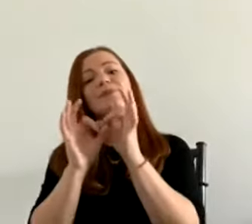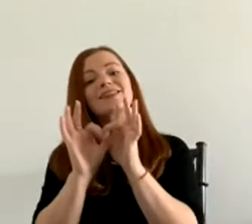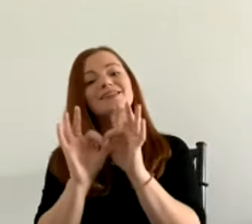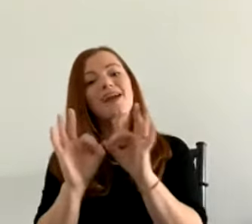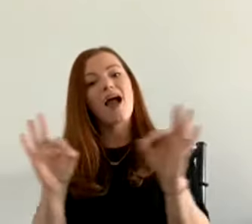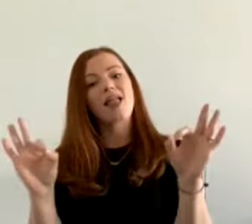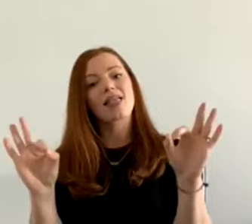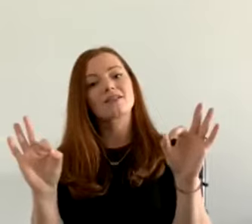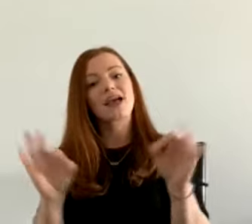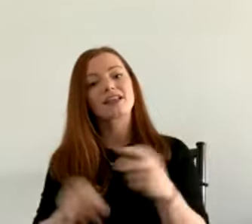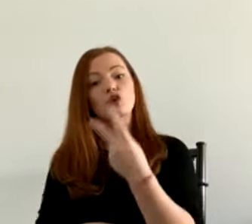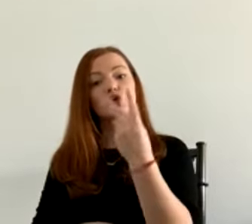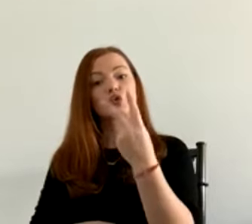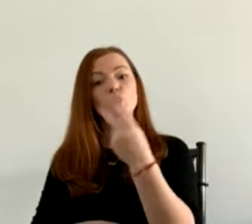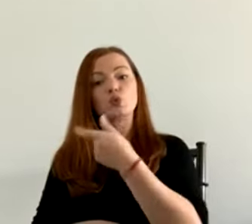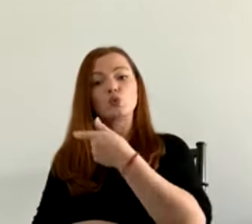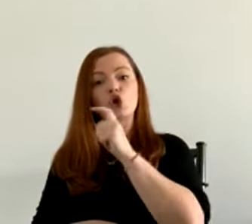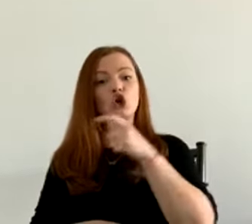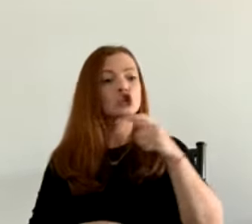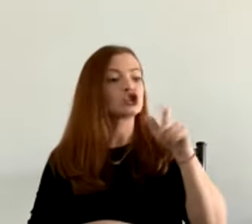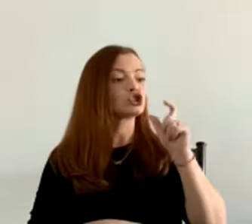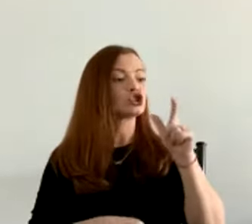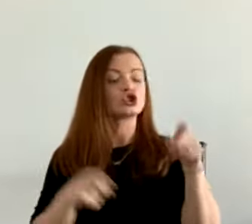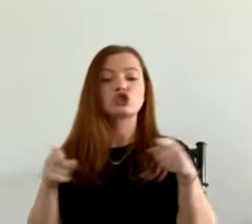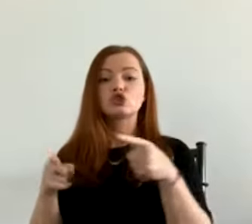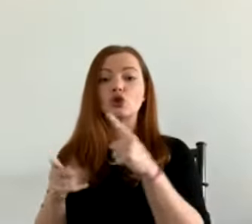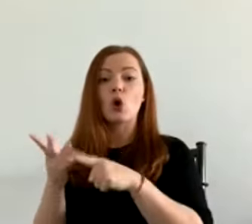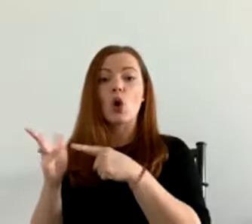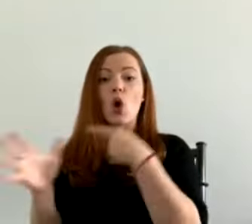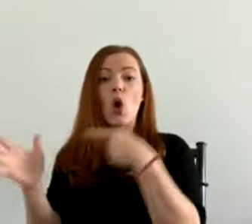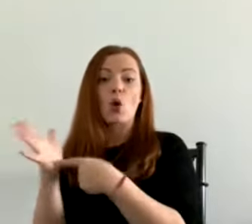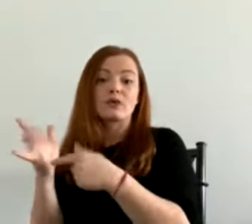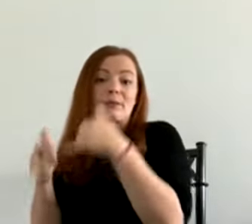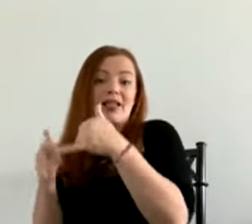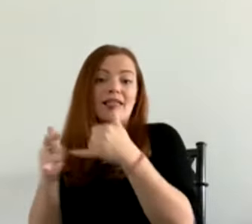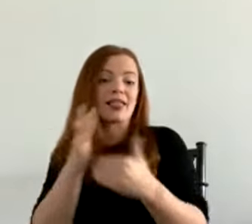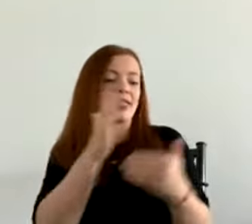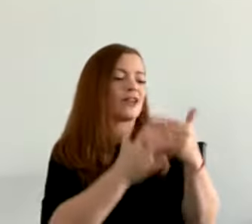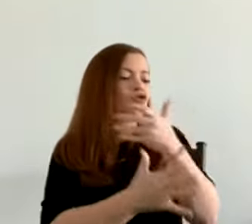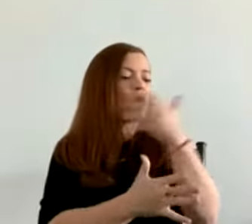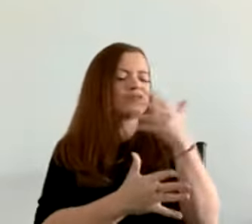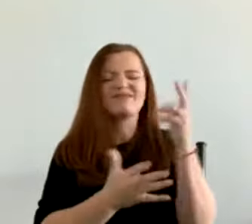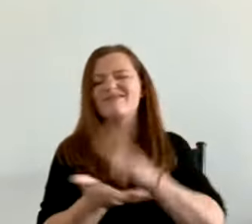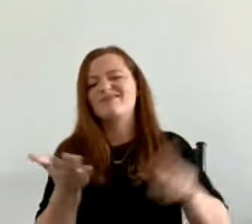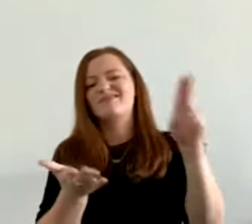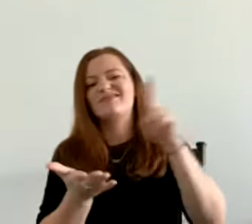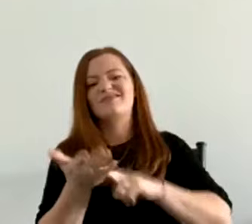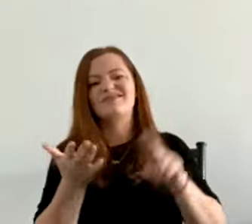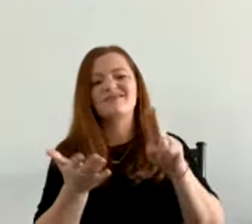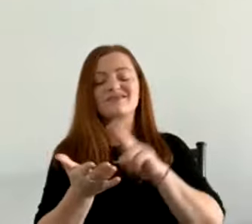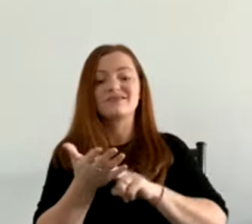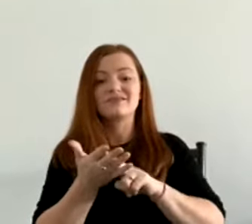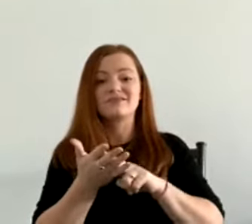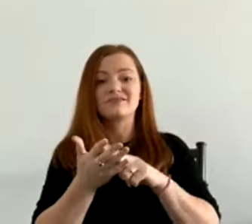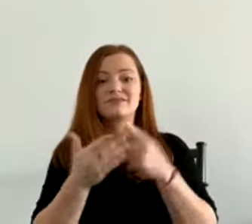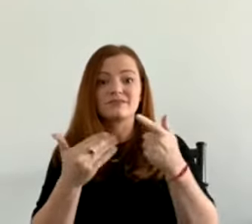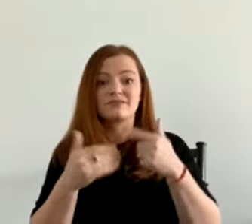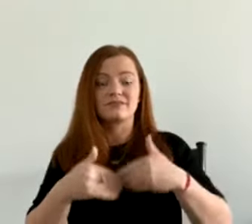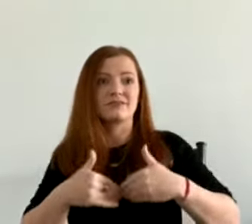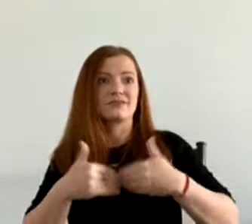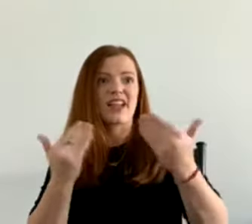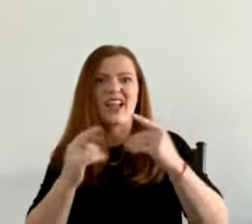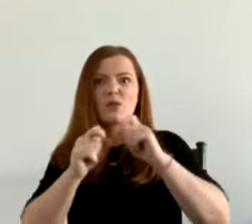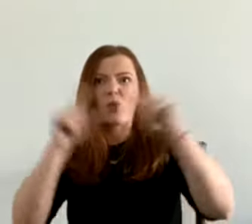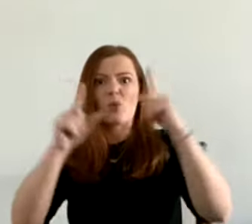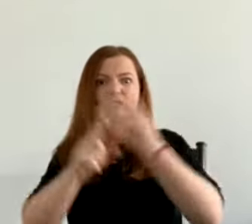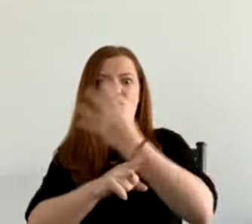shots, oat milk, extra hot, the usual. The day is 4 hours out of bed, but you wake only when caffeine has